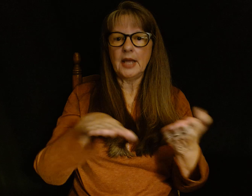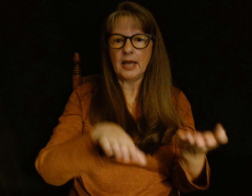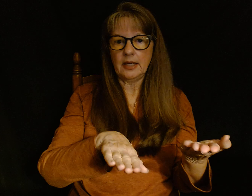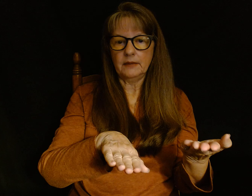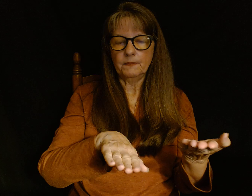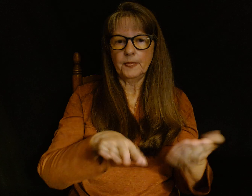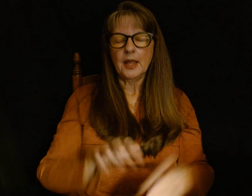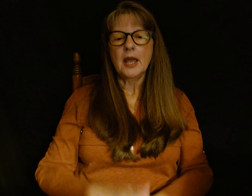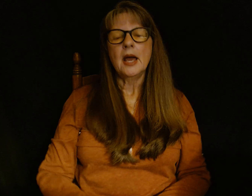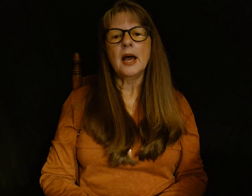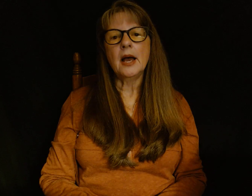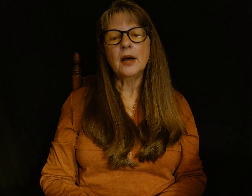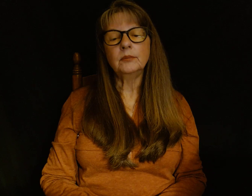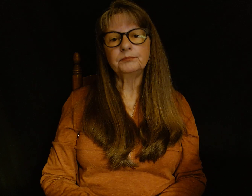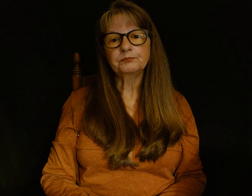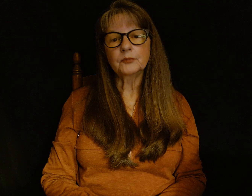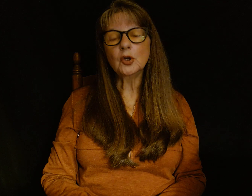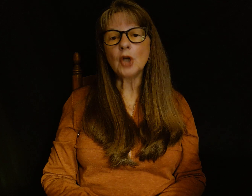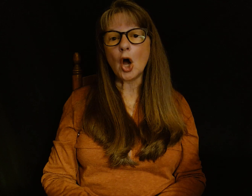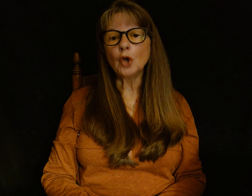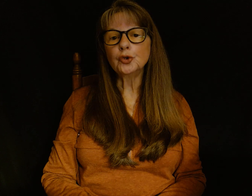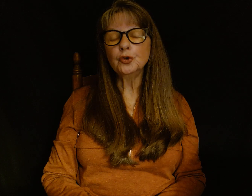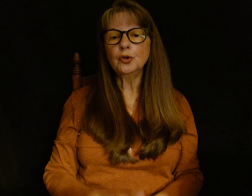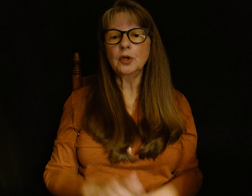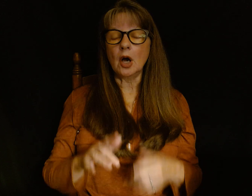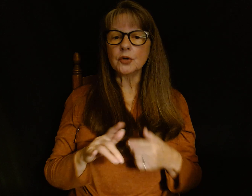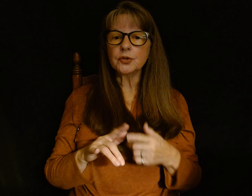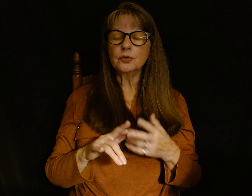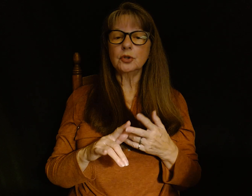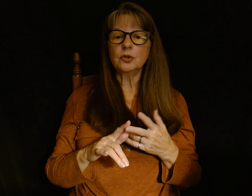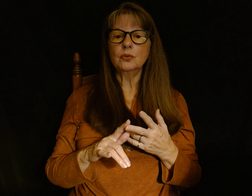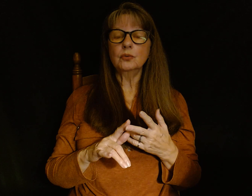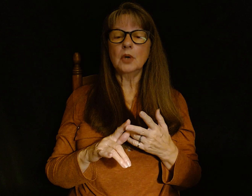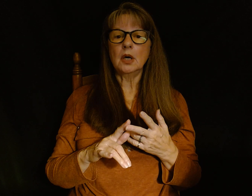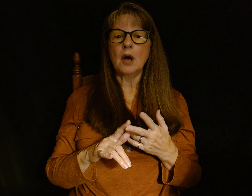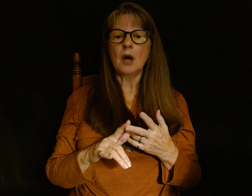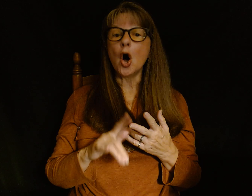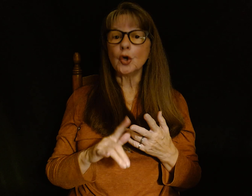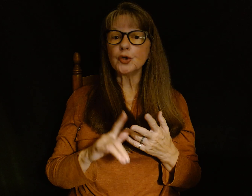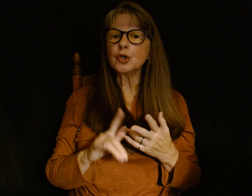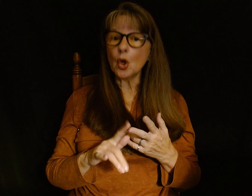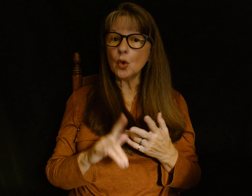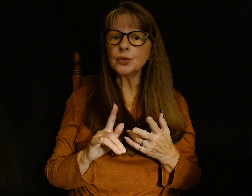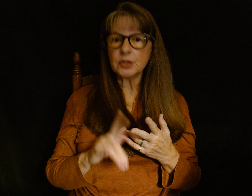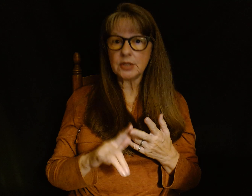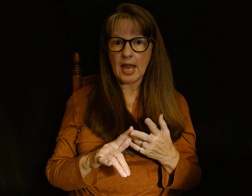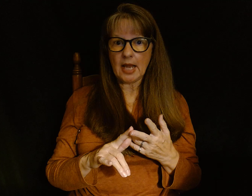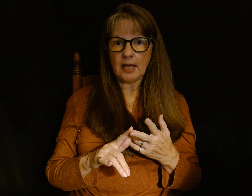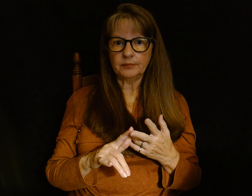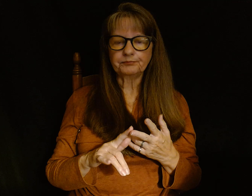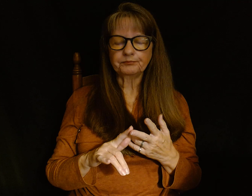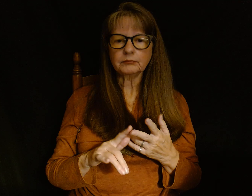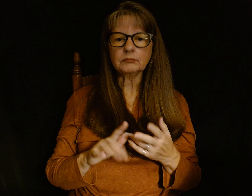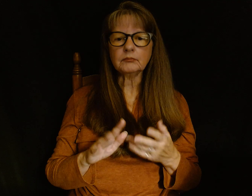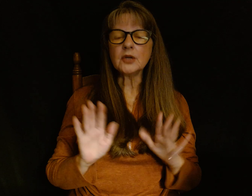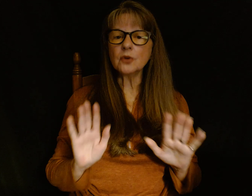Dead. You can also do All Souls Day. So